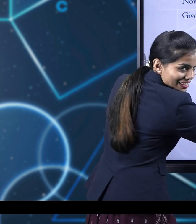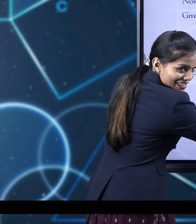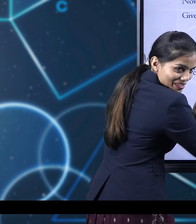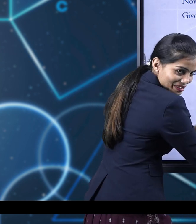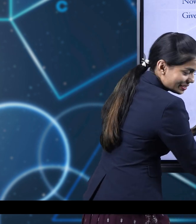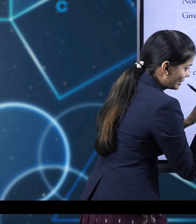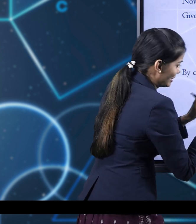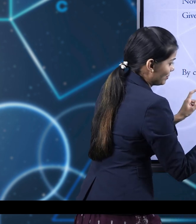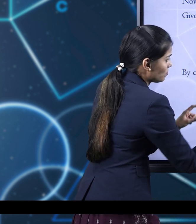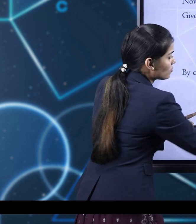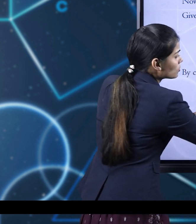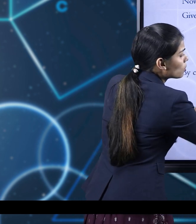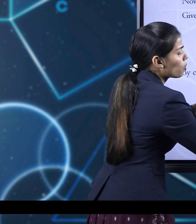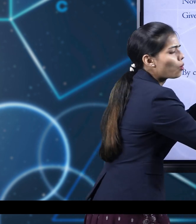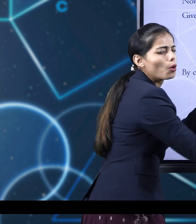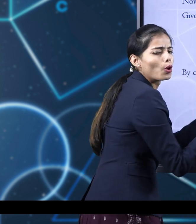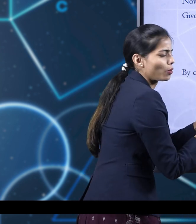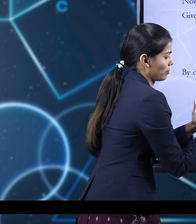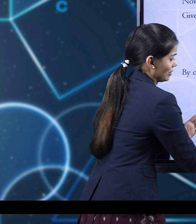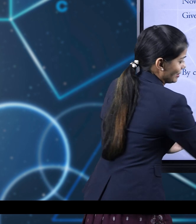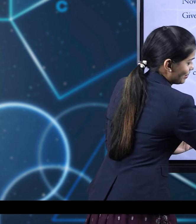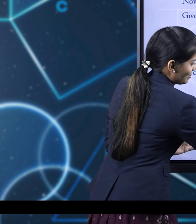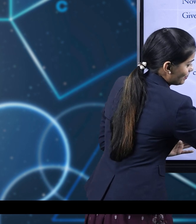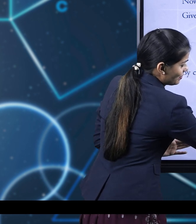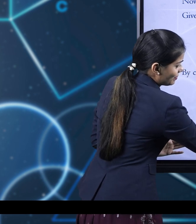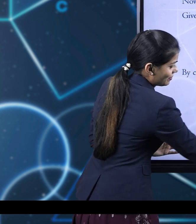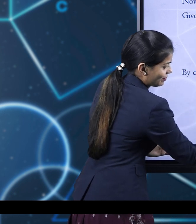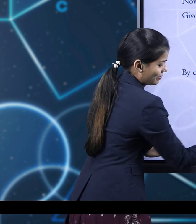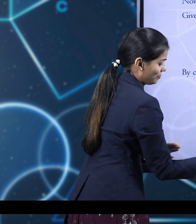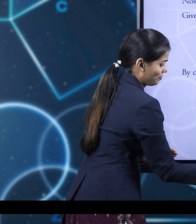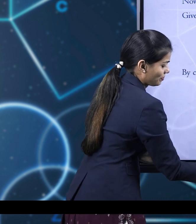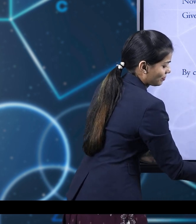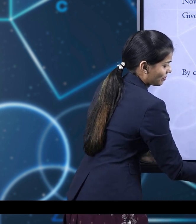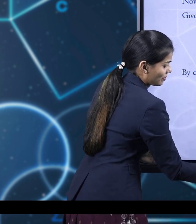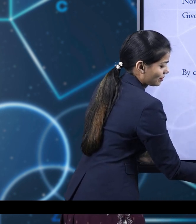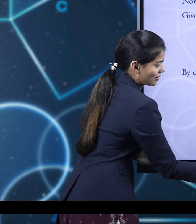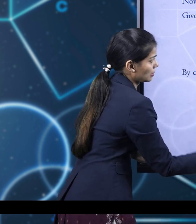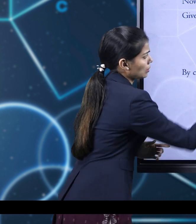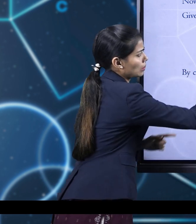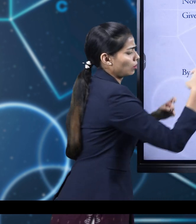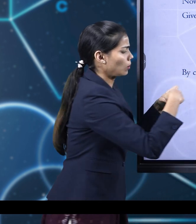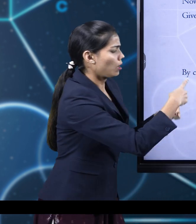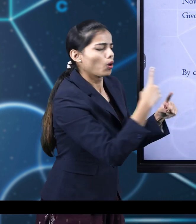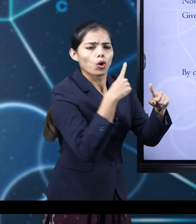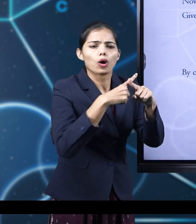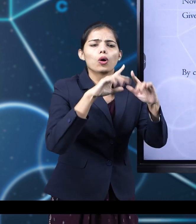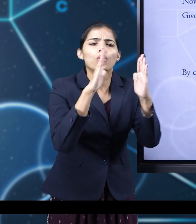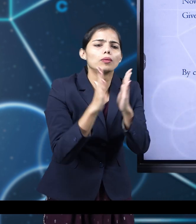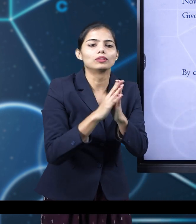x is equal to 200 into 48 by 1. X is equal to 9,600 rupees.